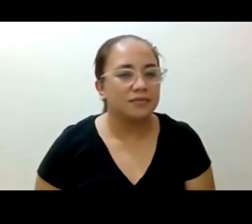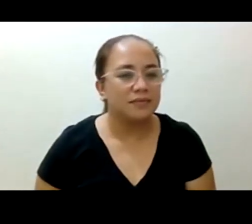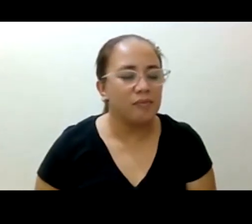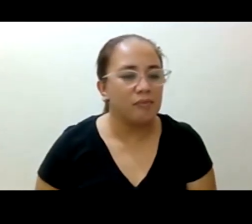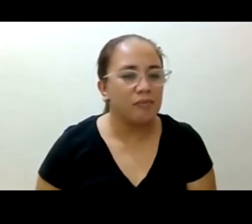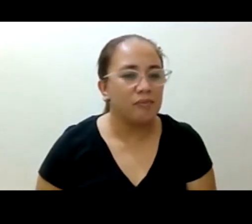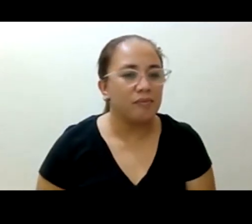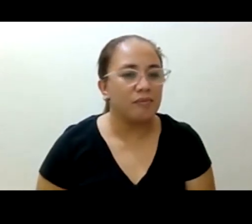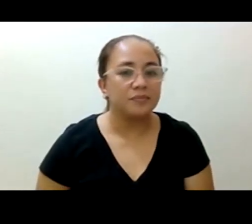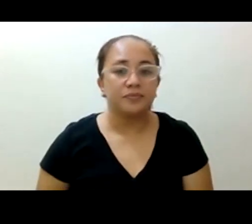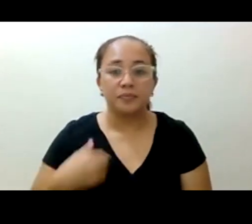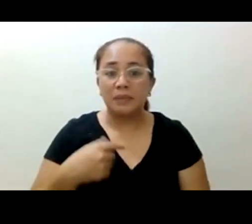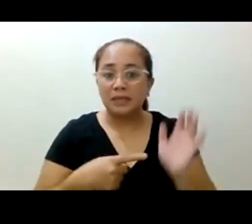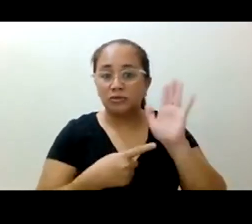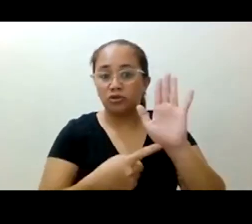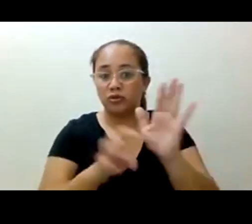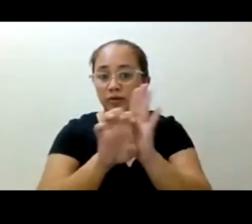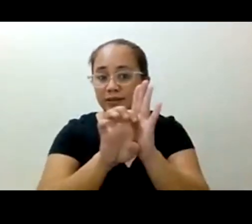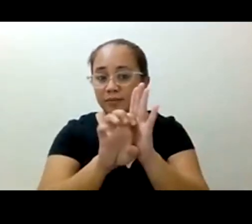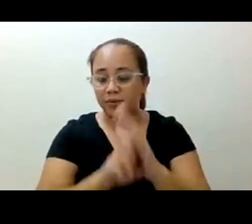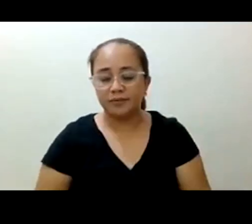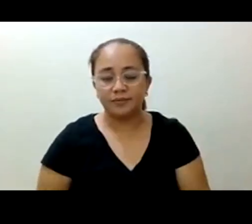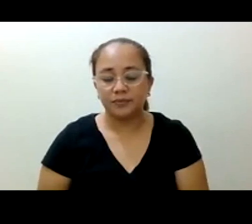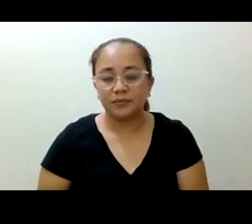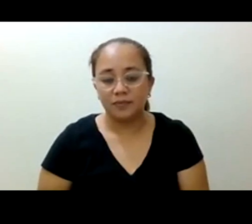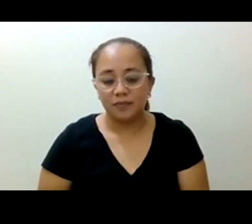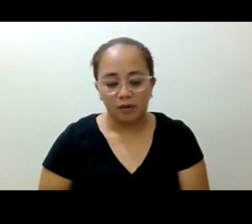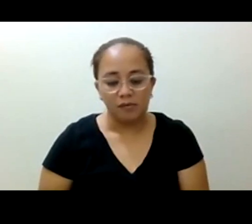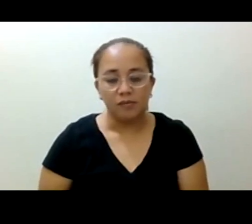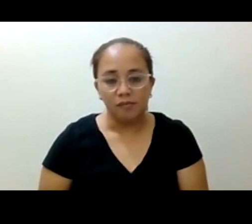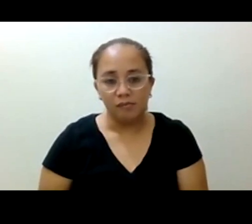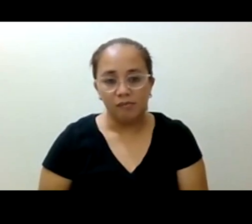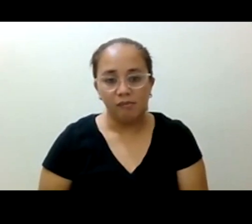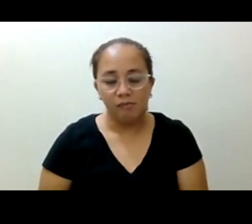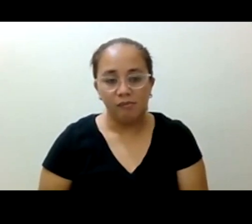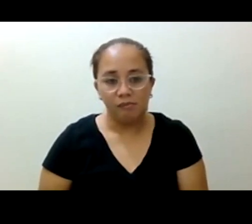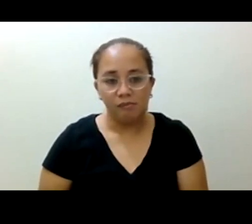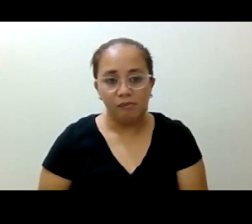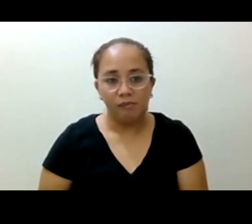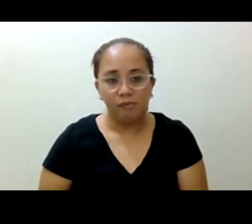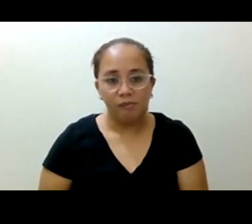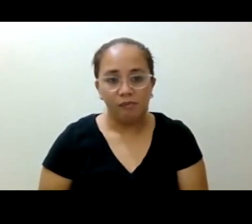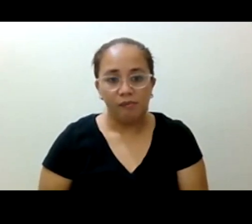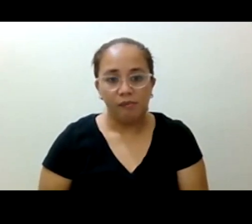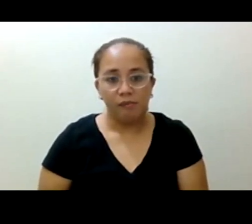Okay, so I'll show you an example here.